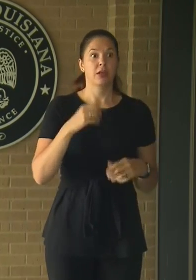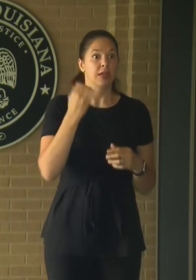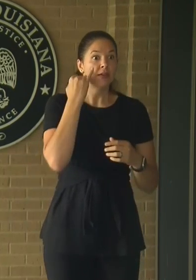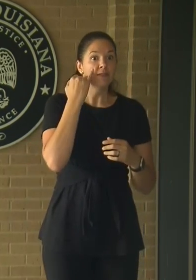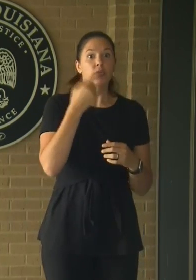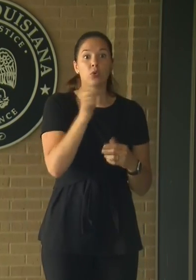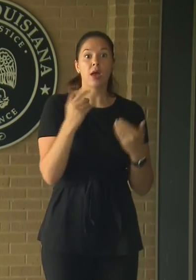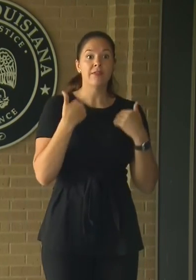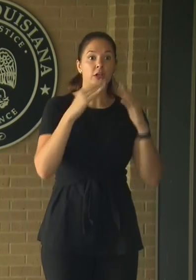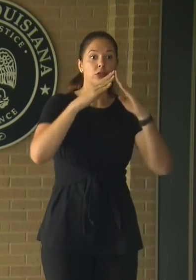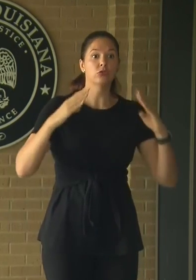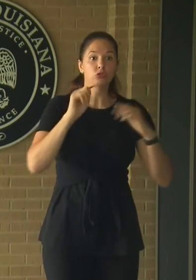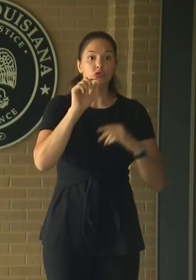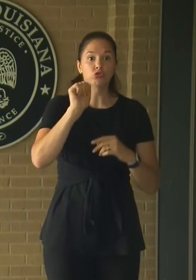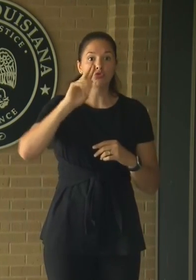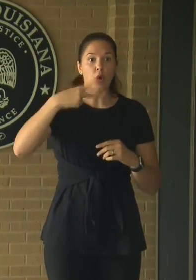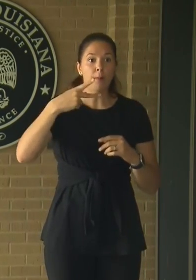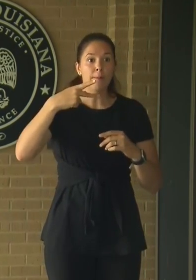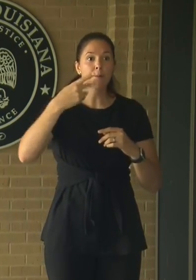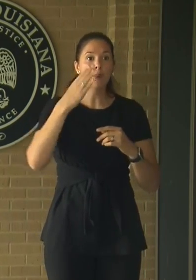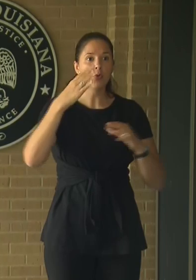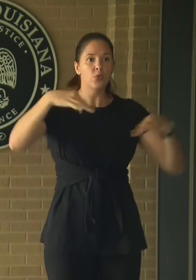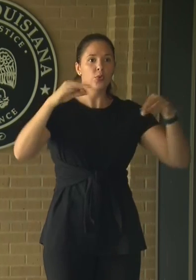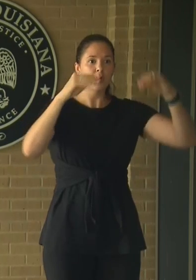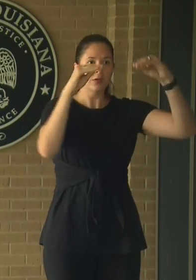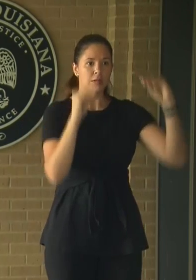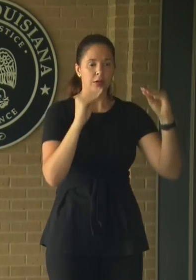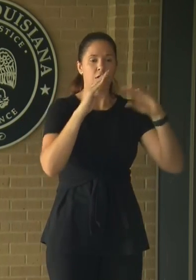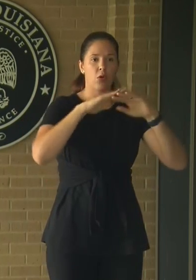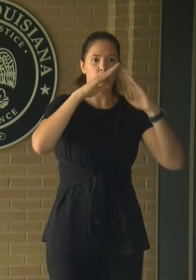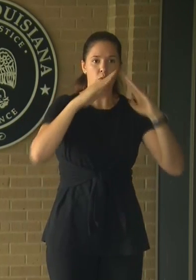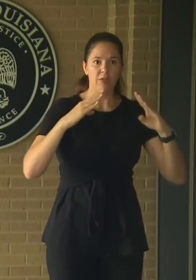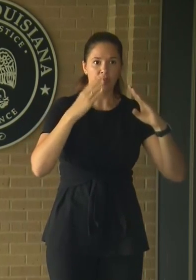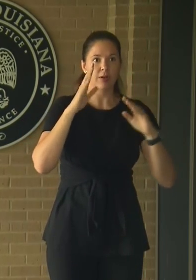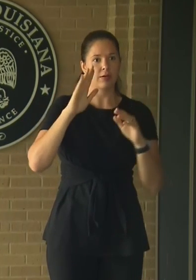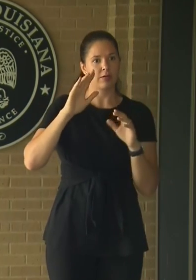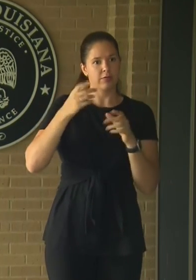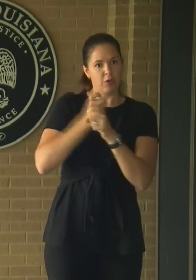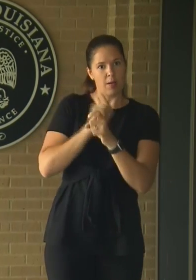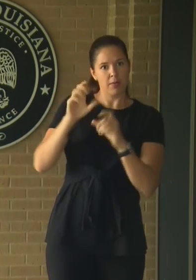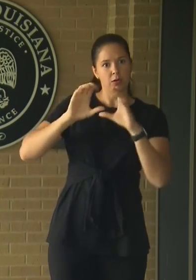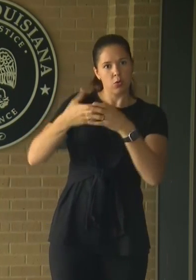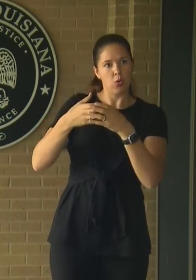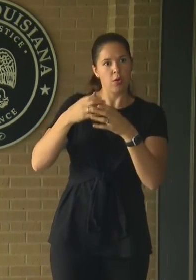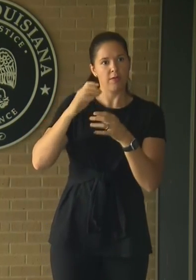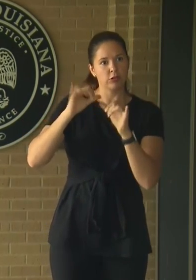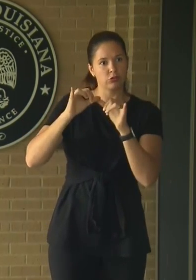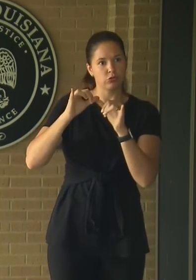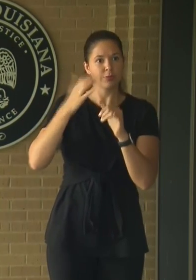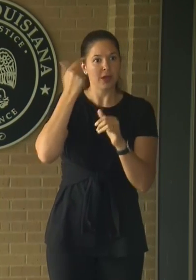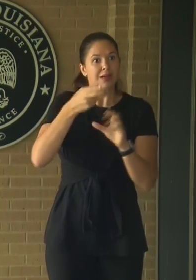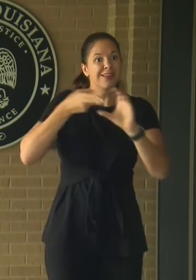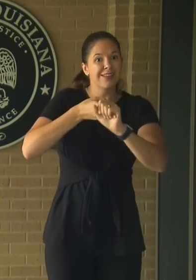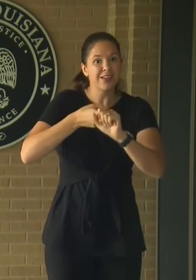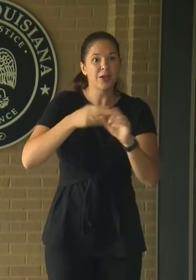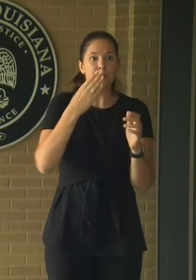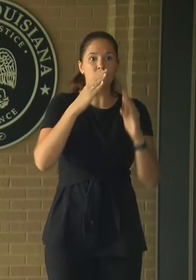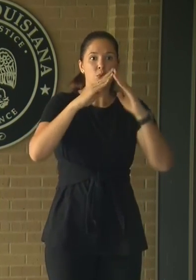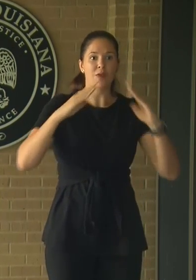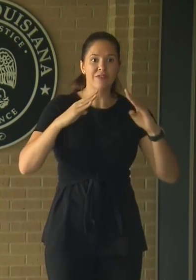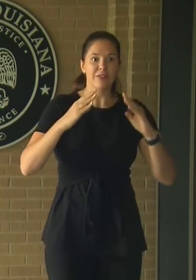a tarp that was installed by the Corps of Engineers vendor because you participated in the Blue Roof program before, or